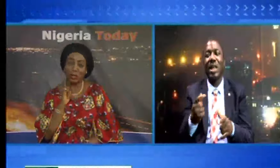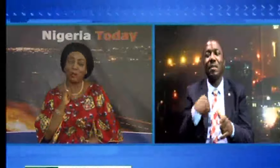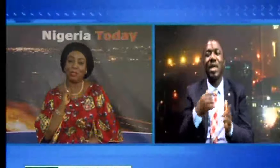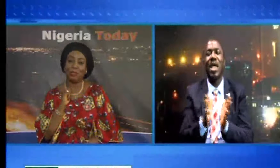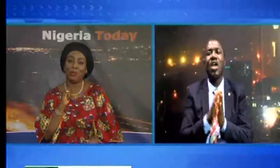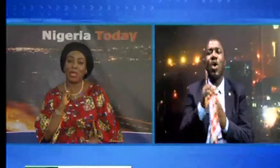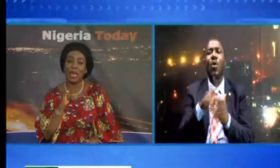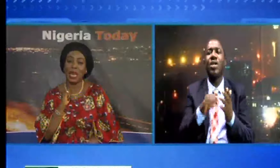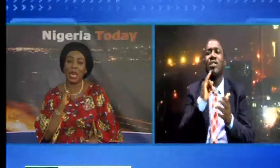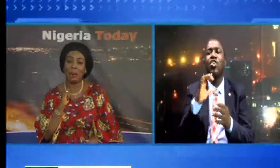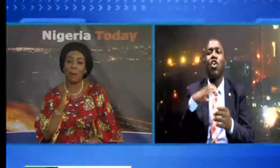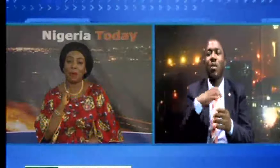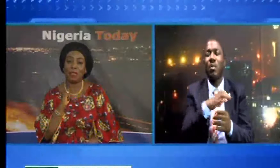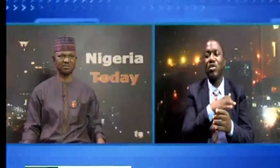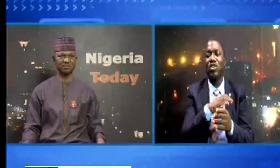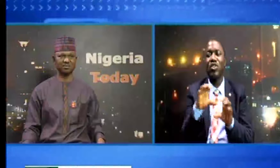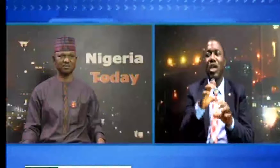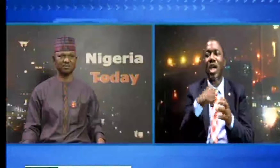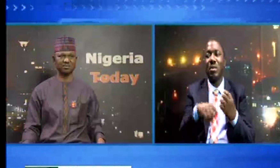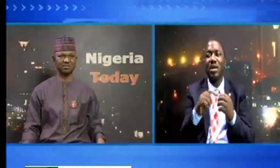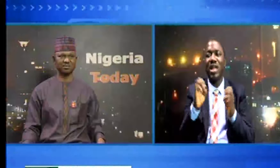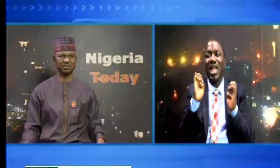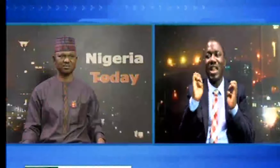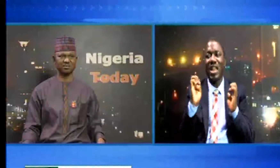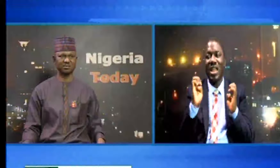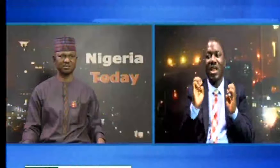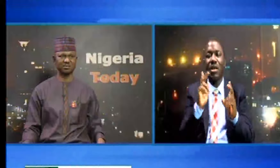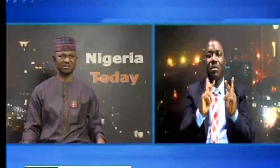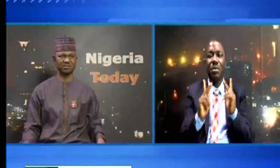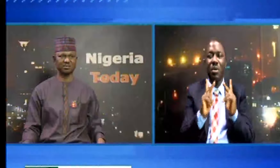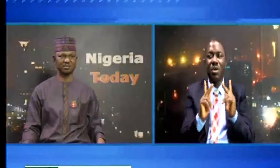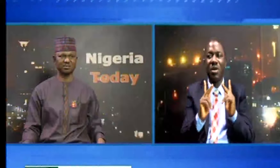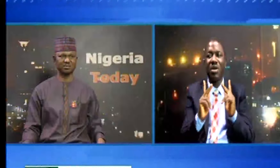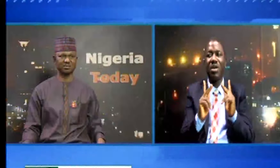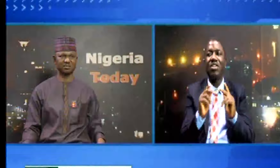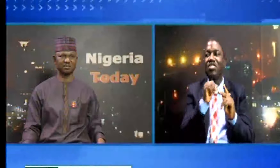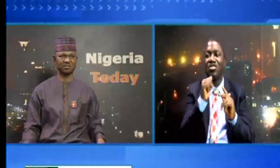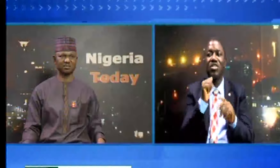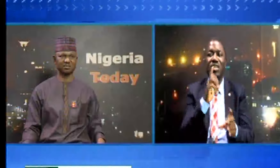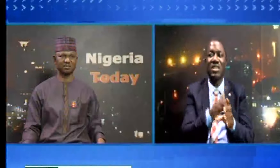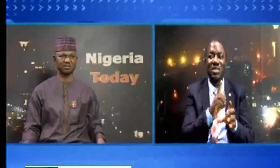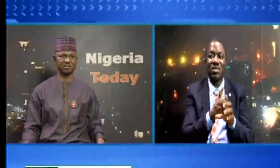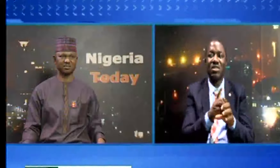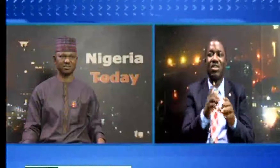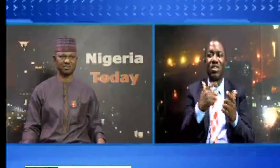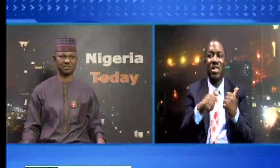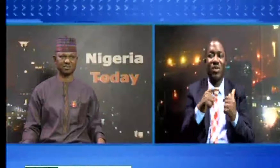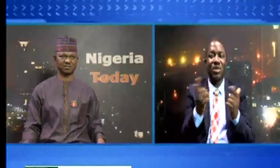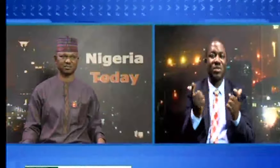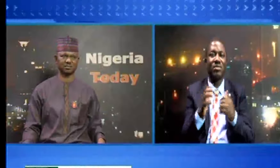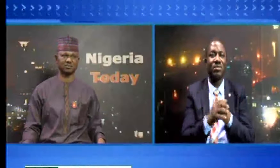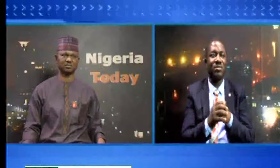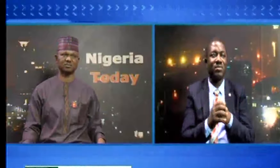is your commission doing about educating people, not just disabled people, on sign language?